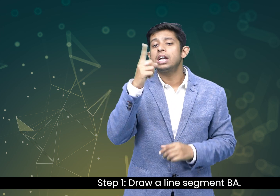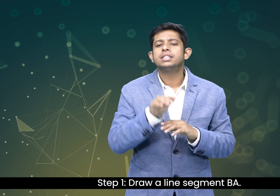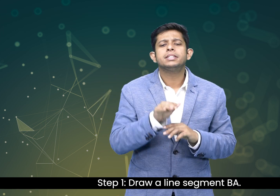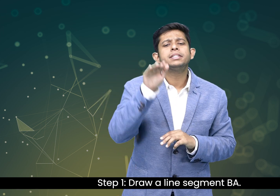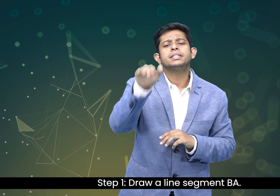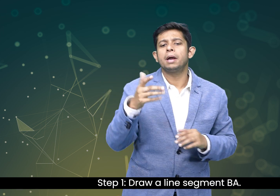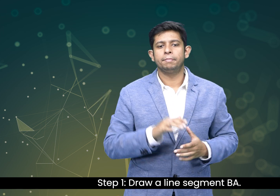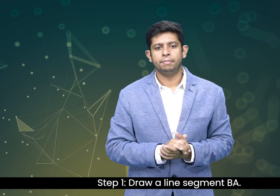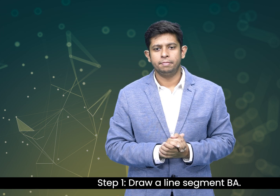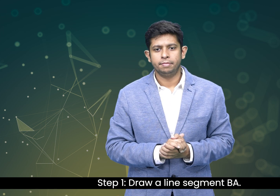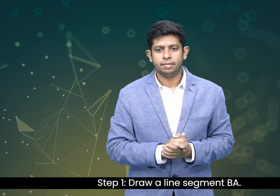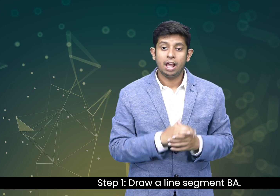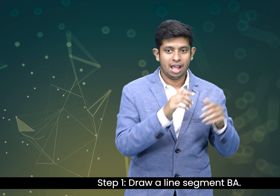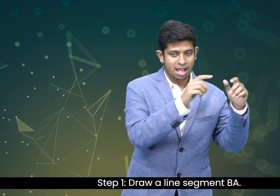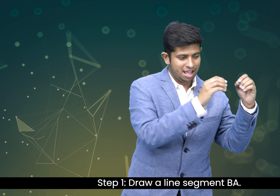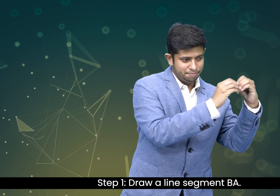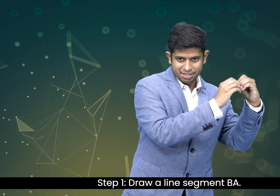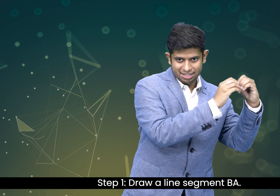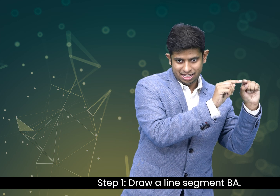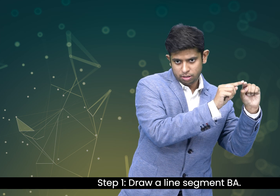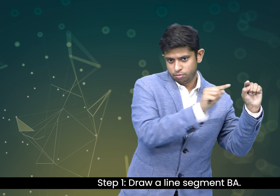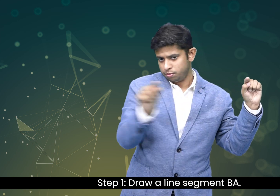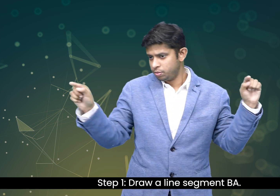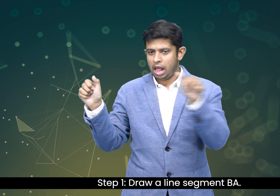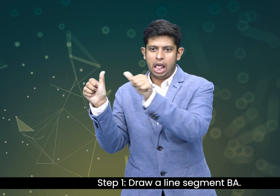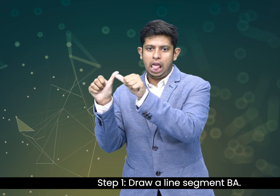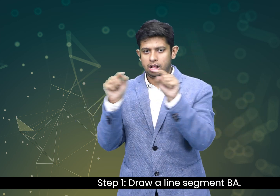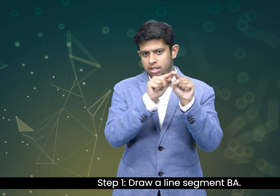Step 1. Draw a line segment PA.